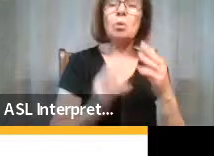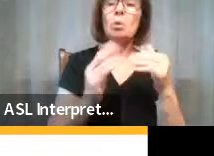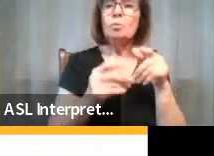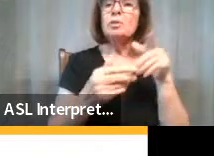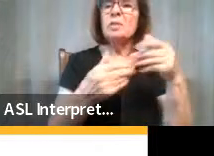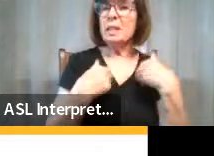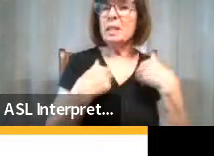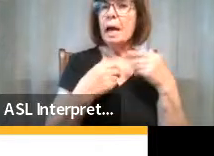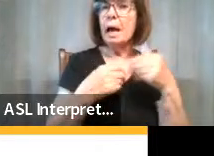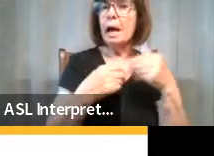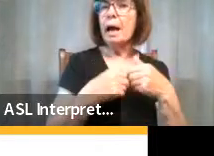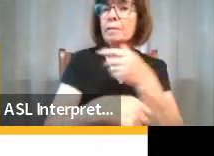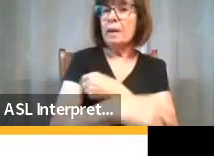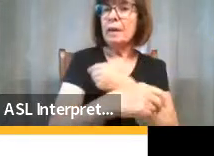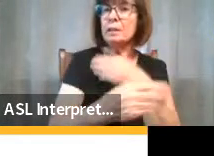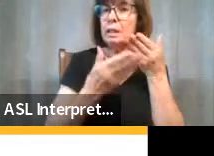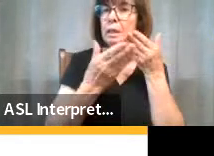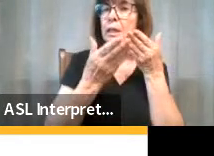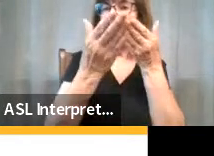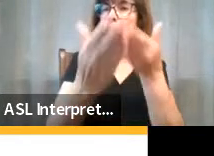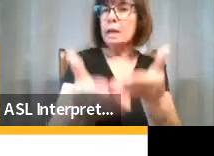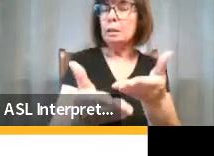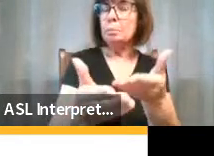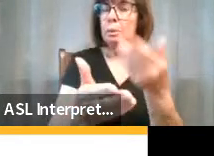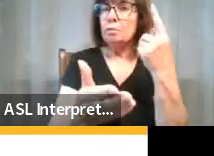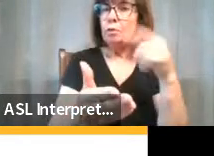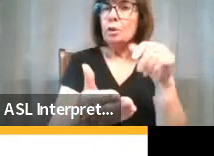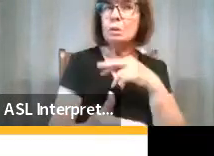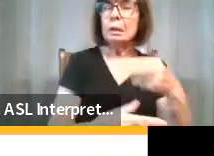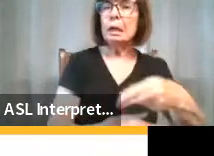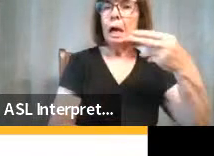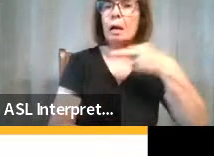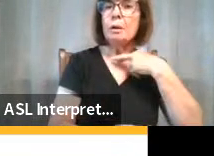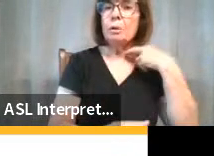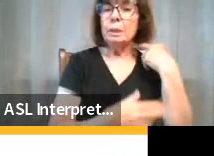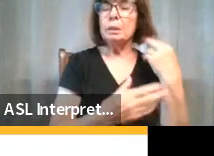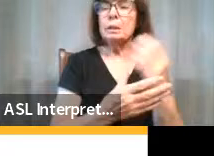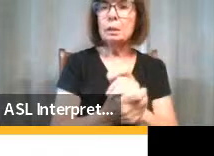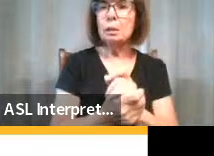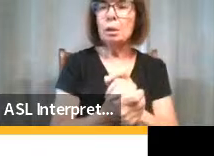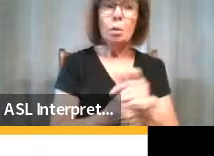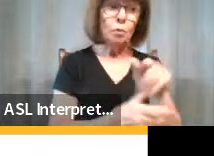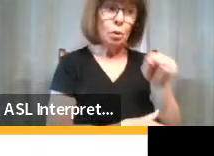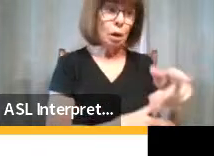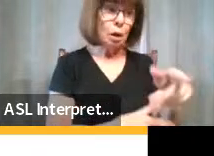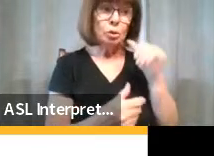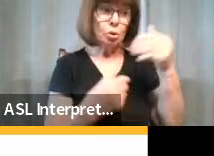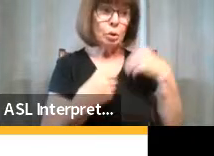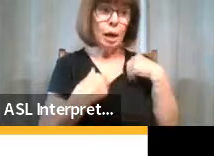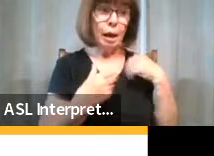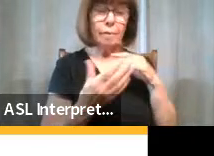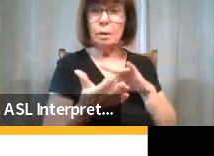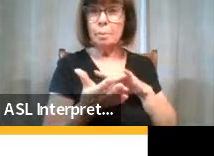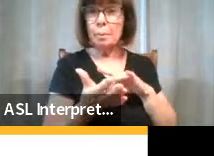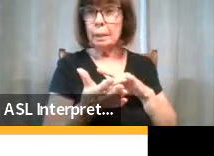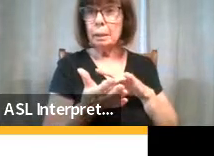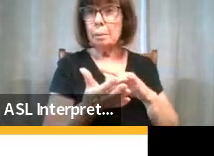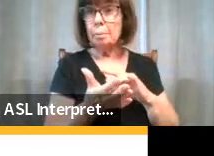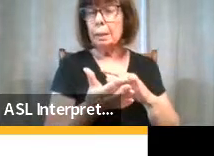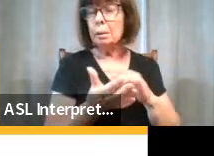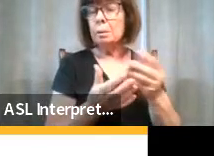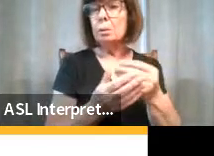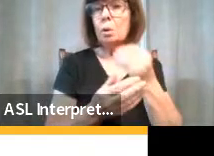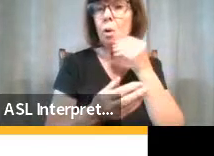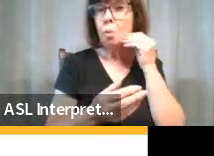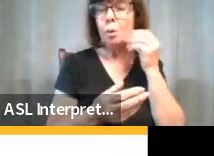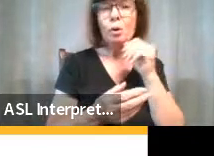And for those that have do not have a medical home or are not insured, we're working closely to